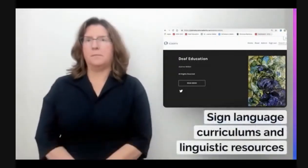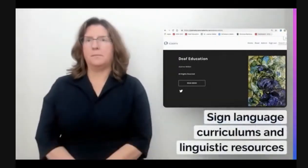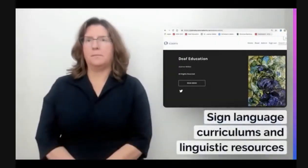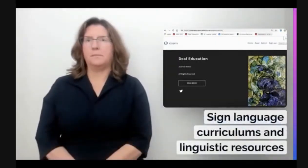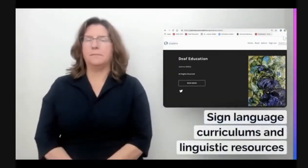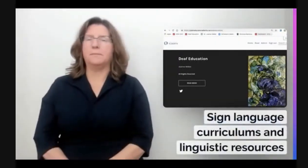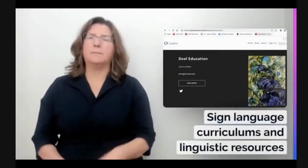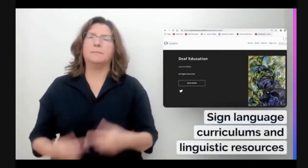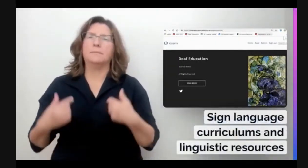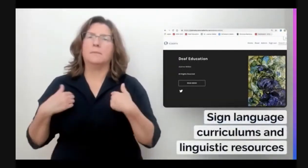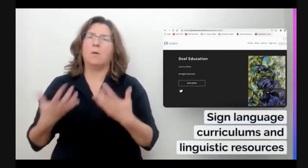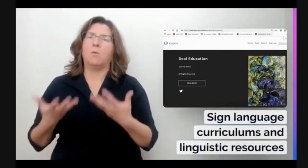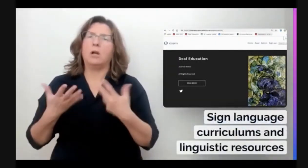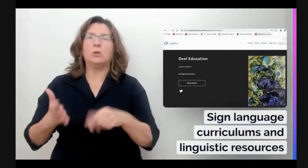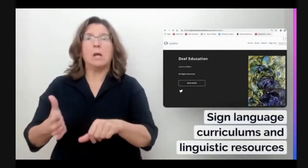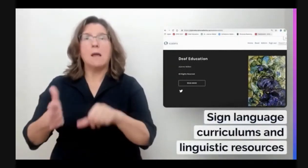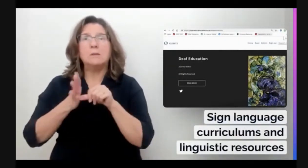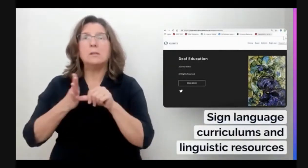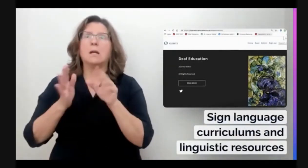ebooks.